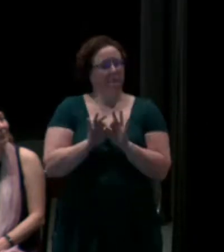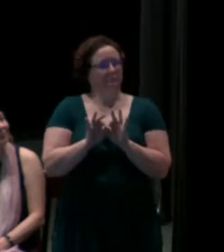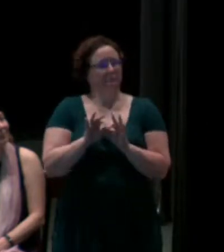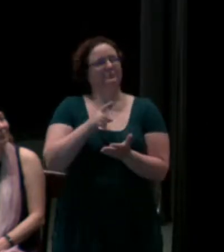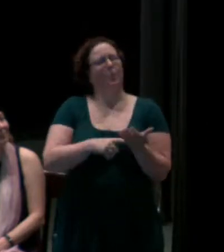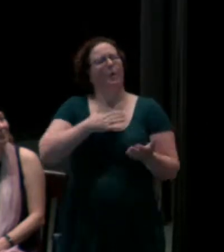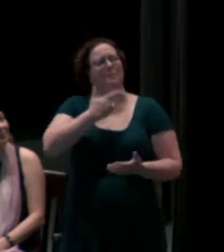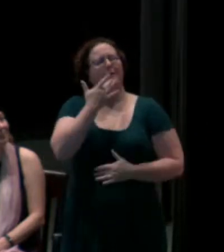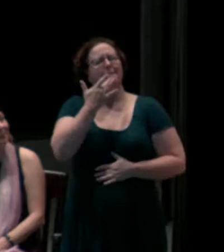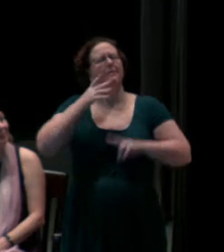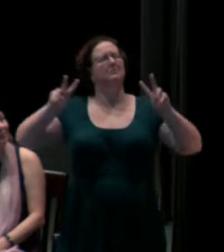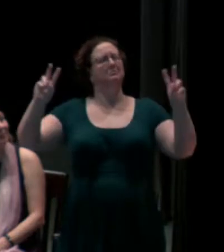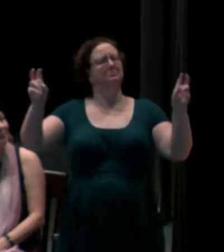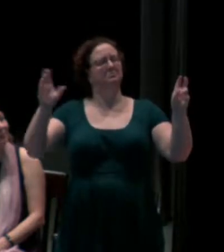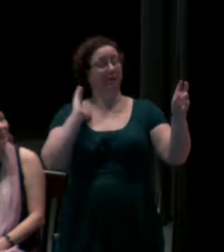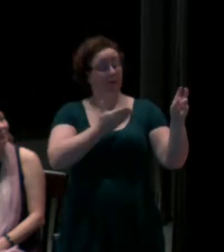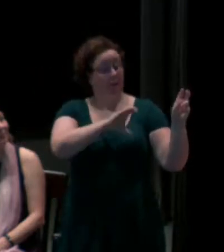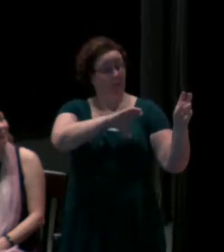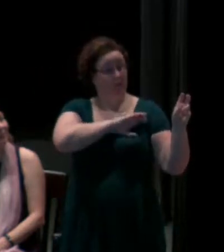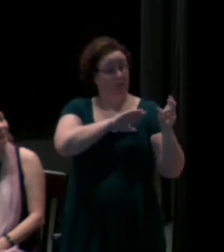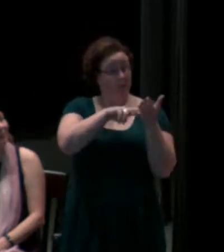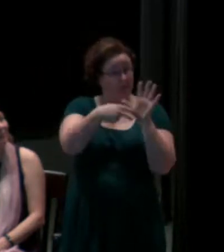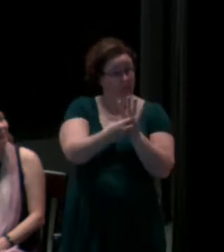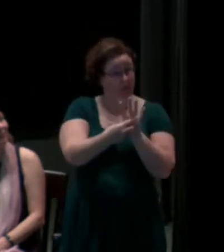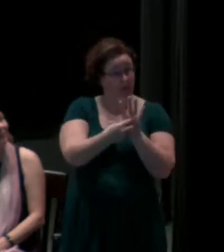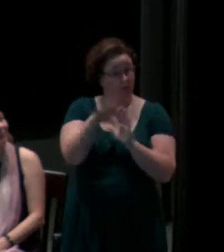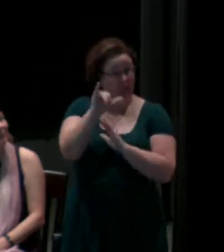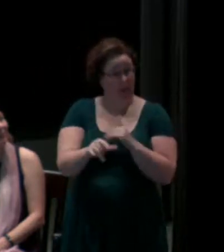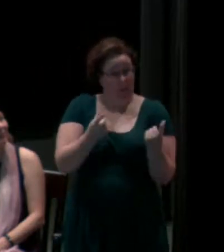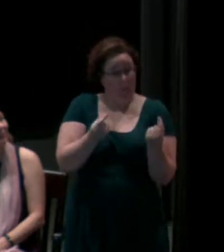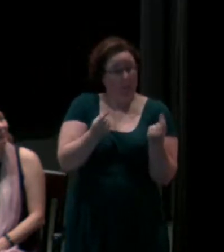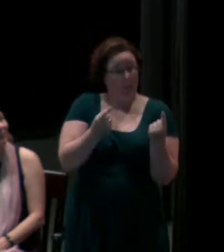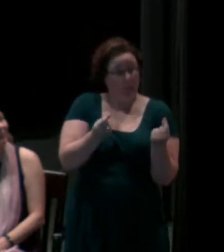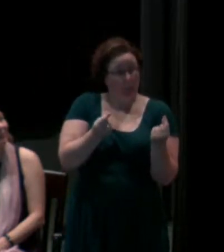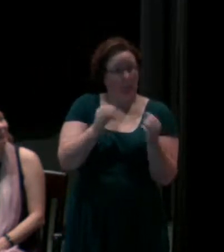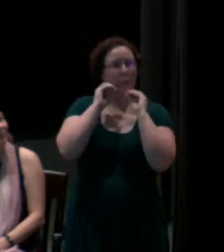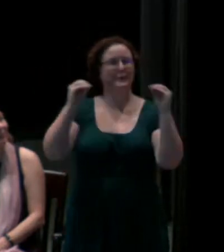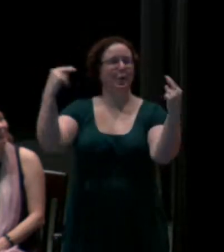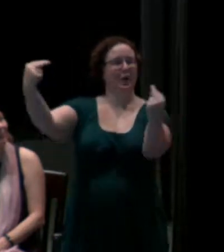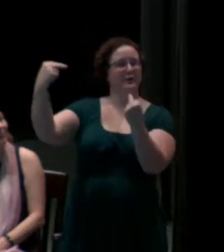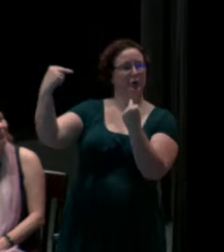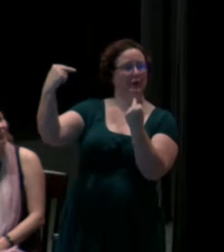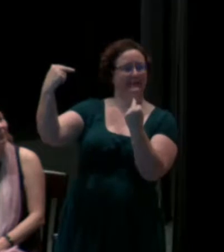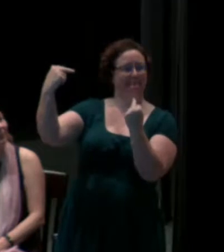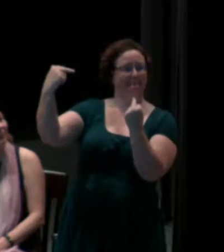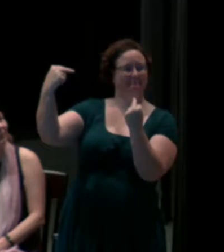my favorite quotes, our character is defined by what we do when nobody is